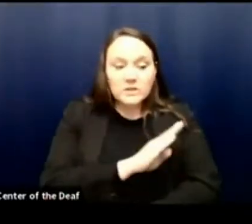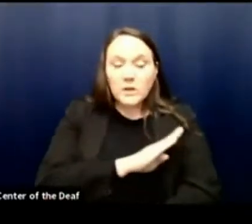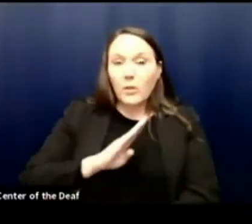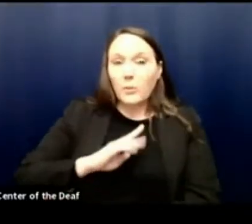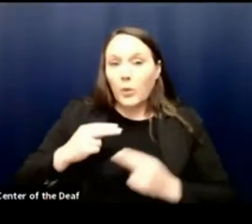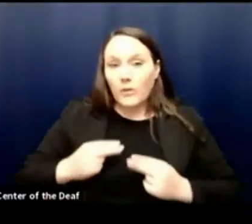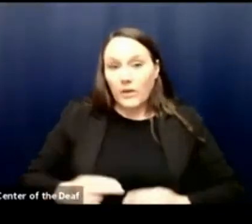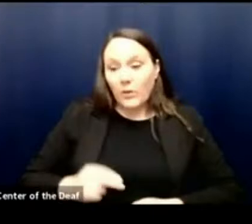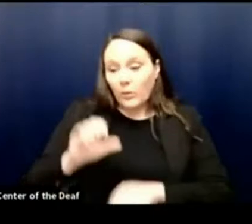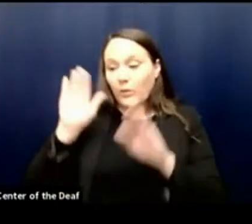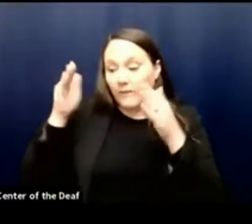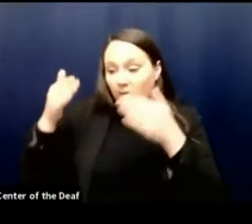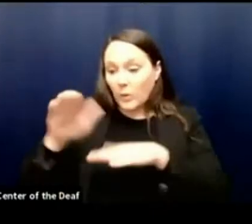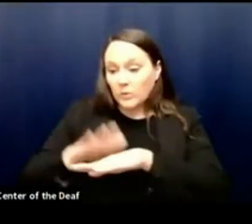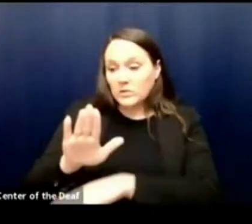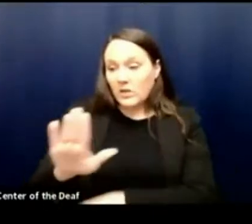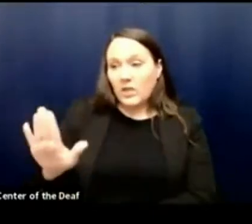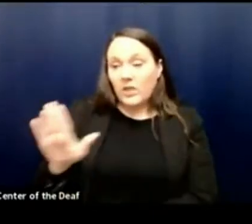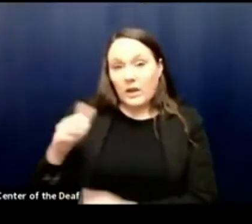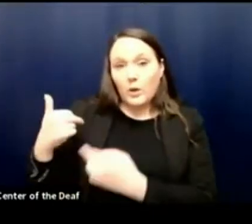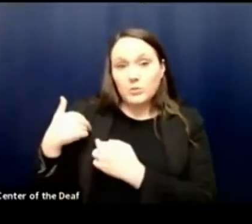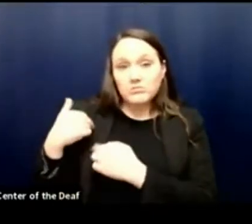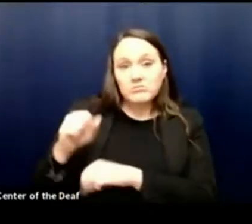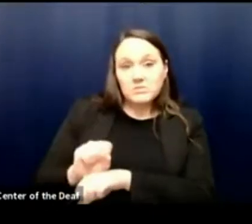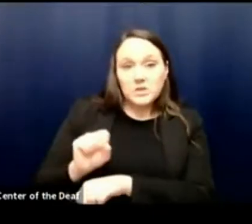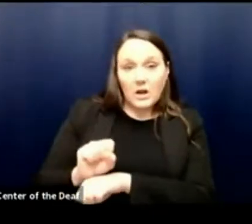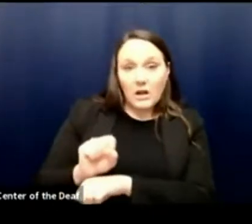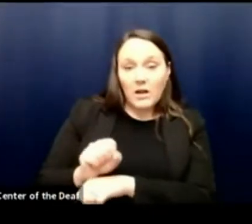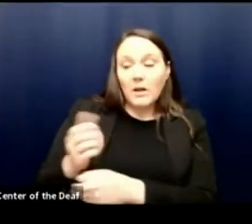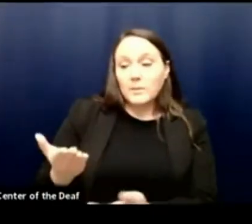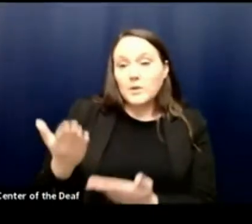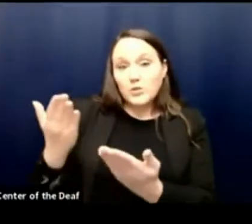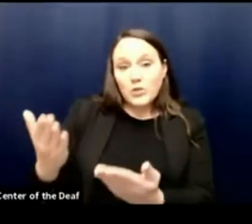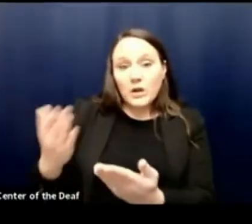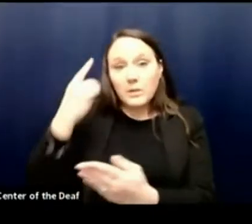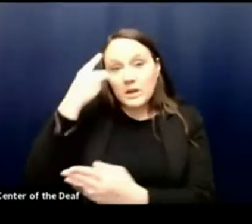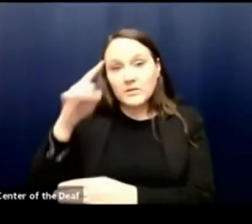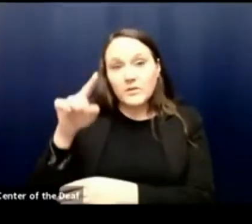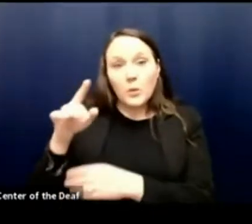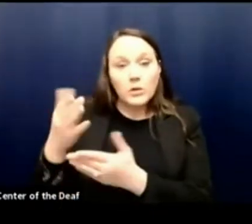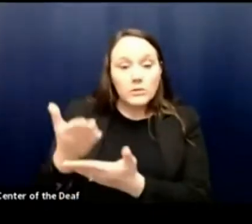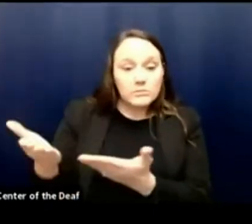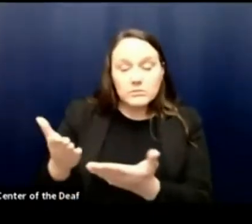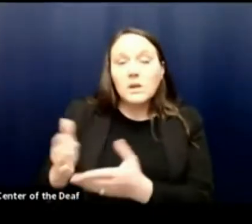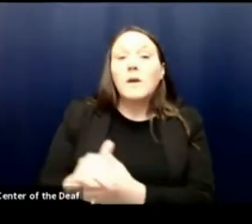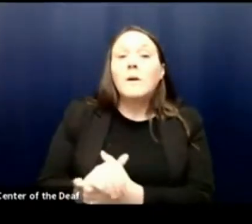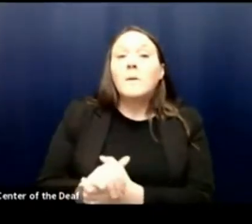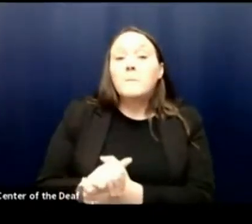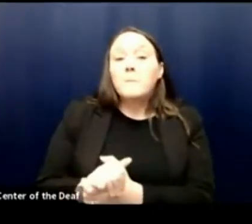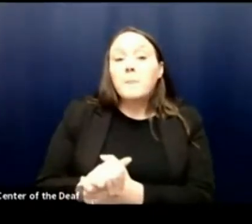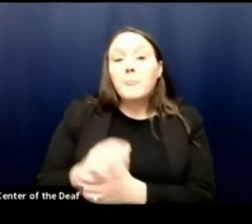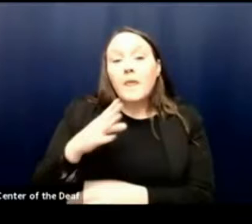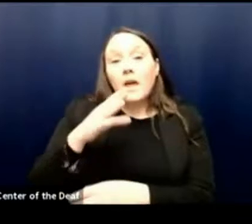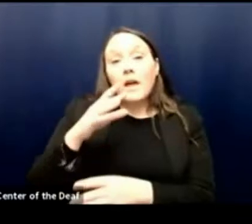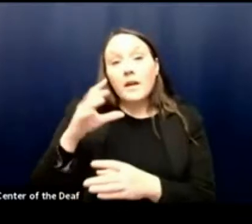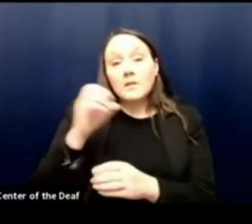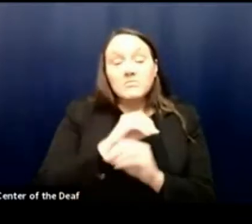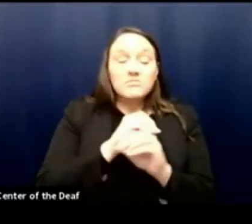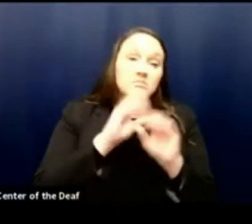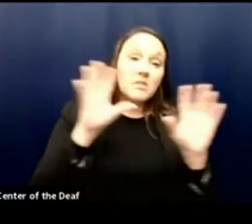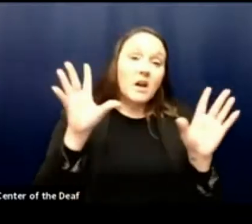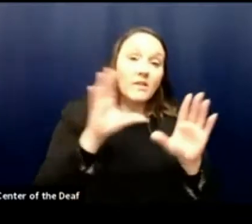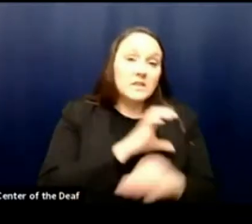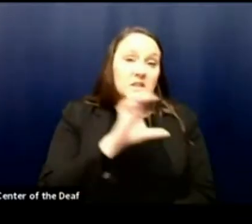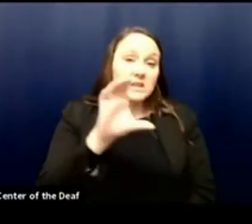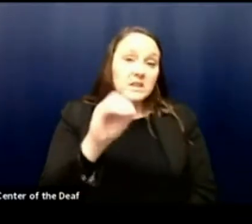is to make recommendations for mitigation. And honestly, for County Commission to focus on some other things that they could